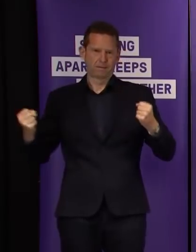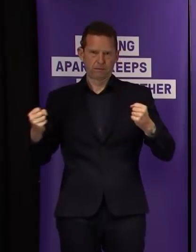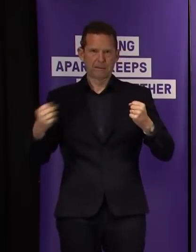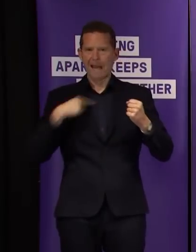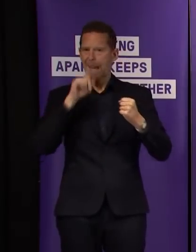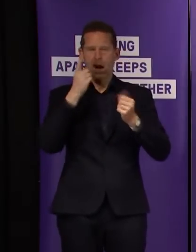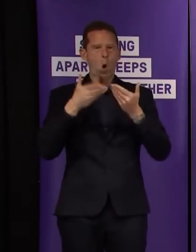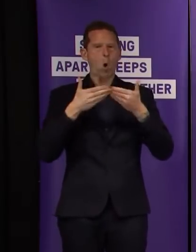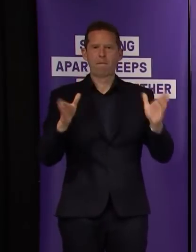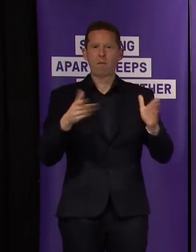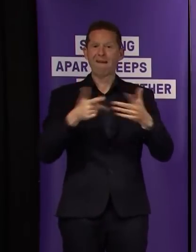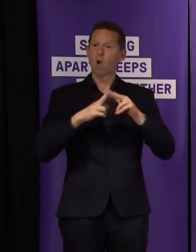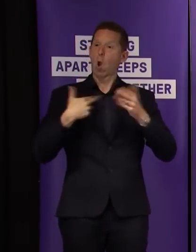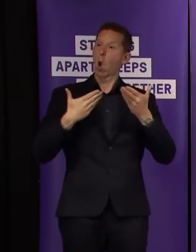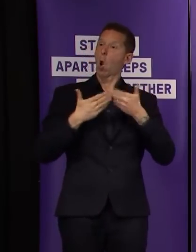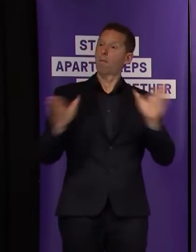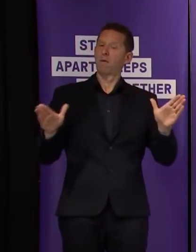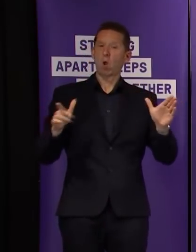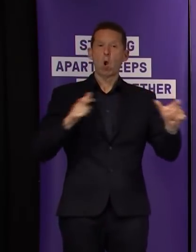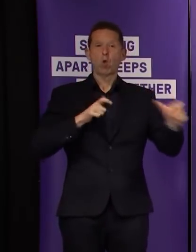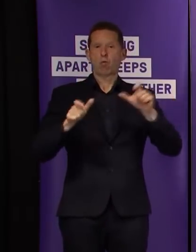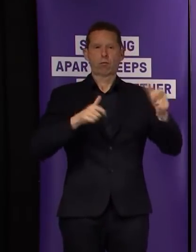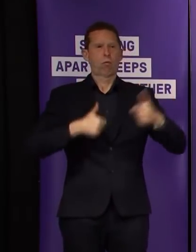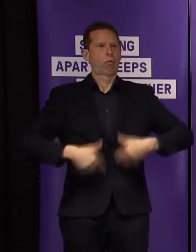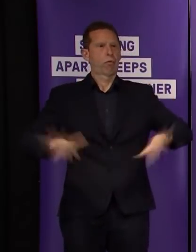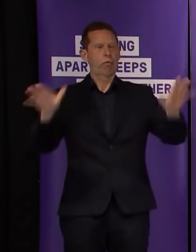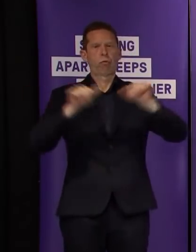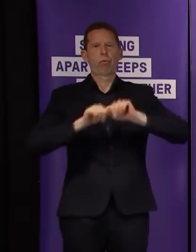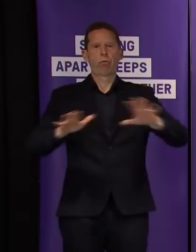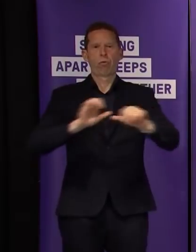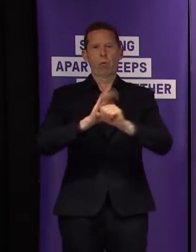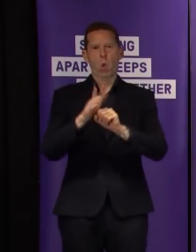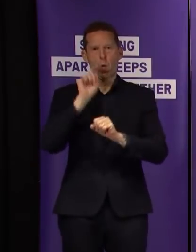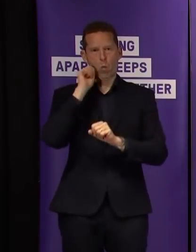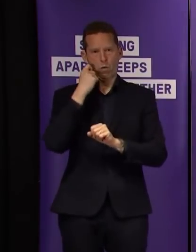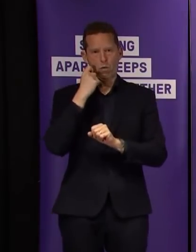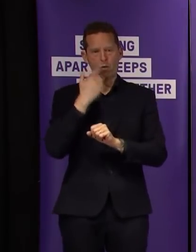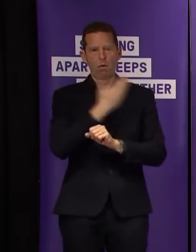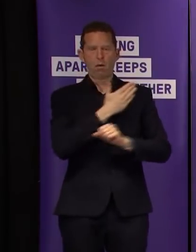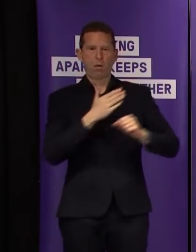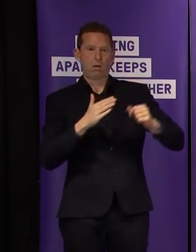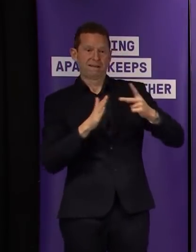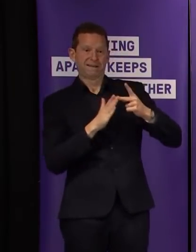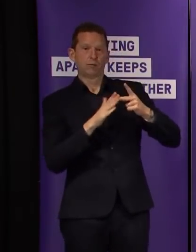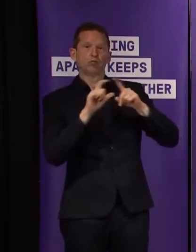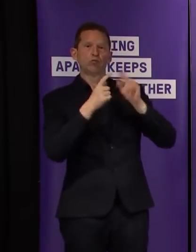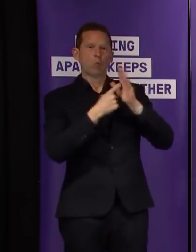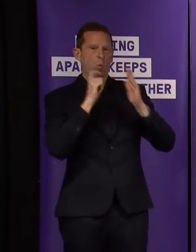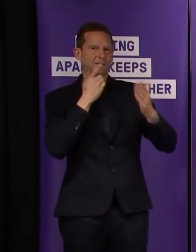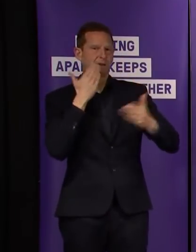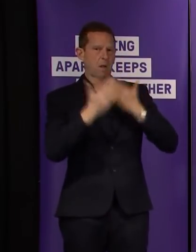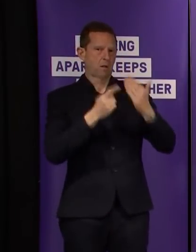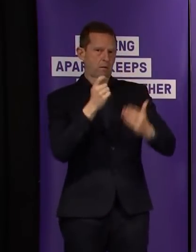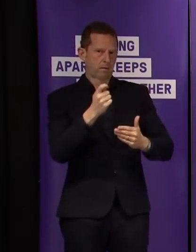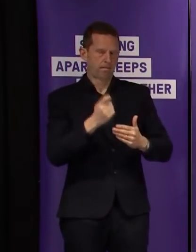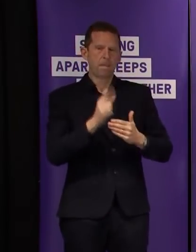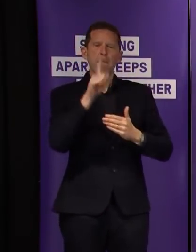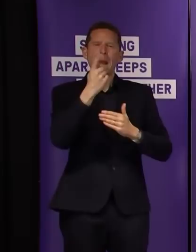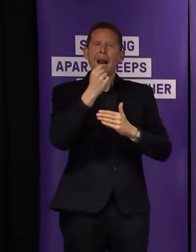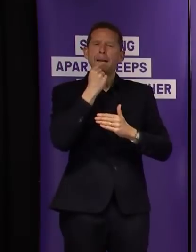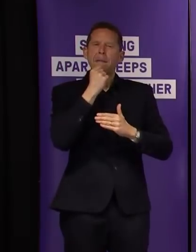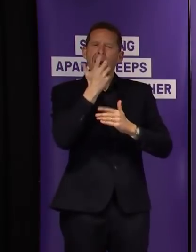time. If we were, then we would lose control very, very quickly. And again, Alan will speak to that in more detail. So, however, there are some